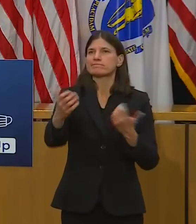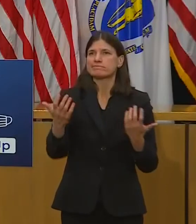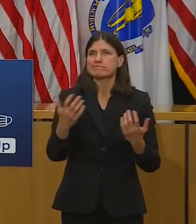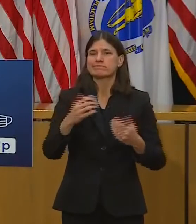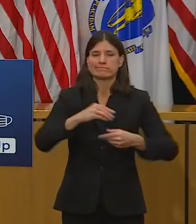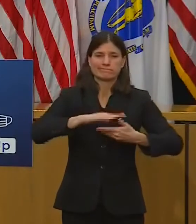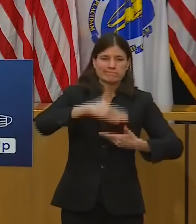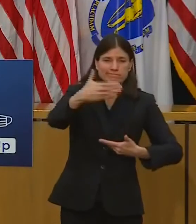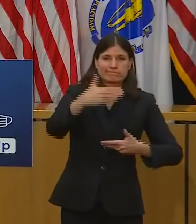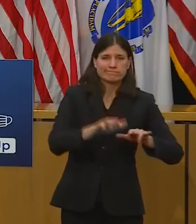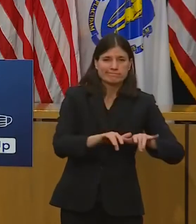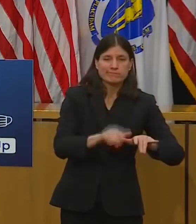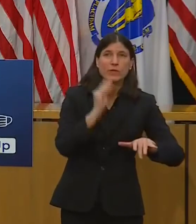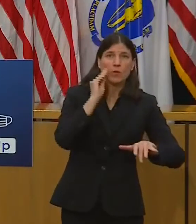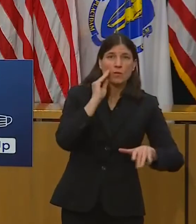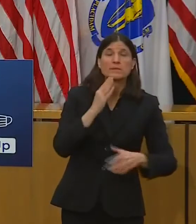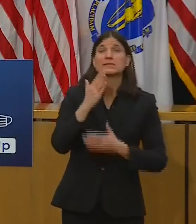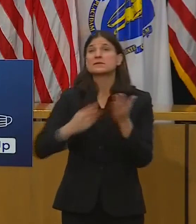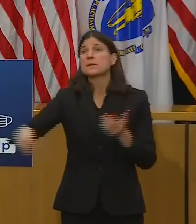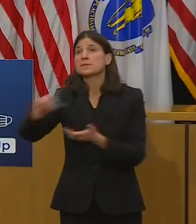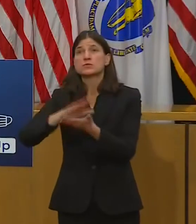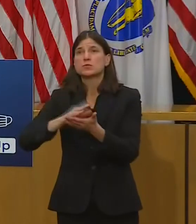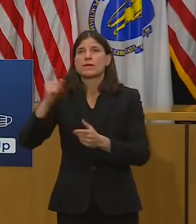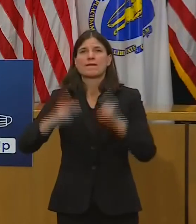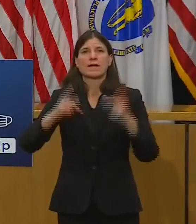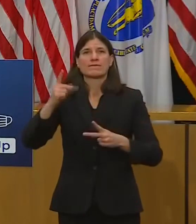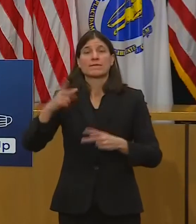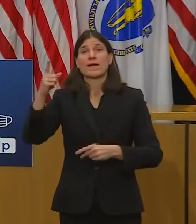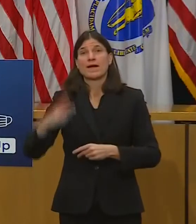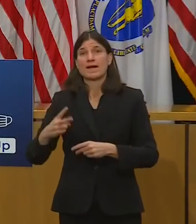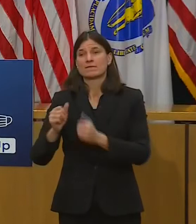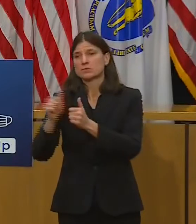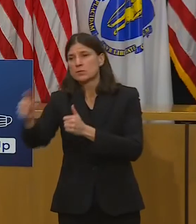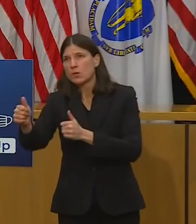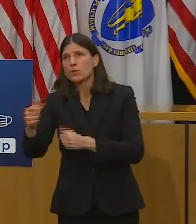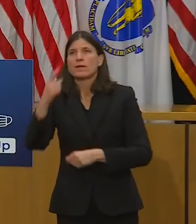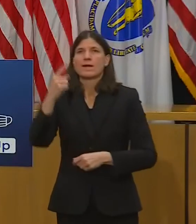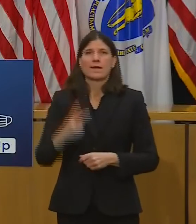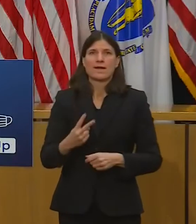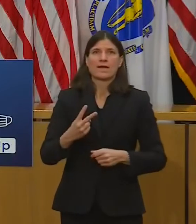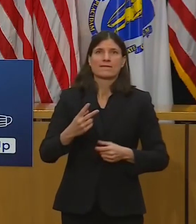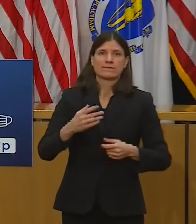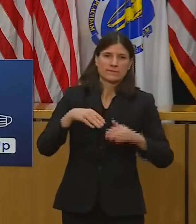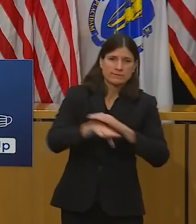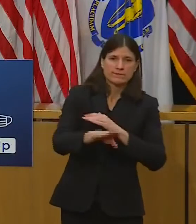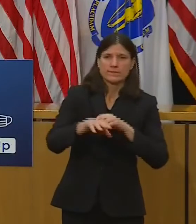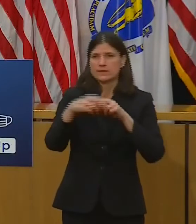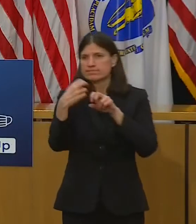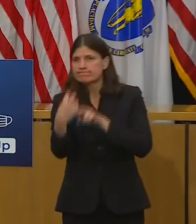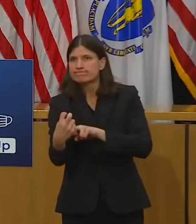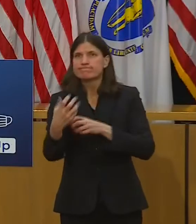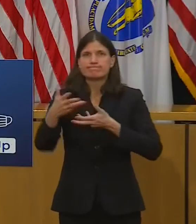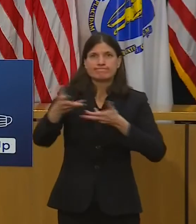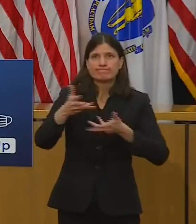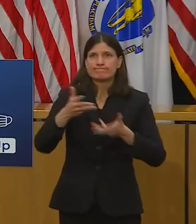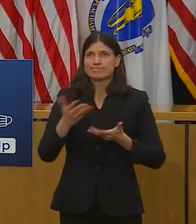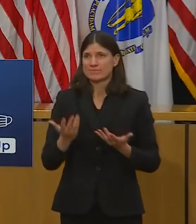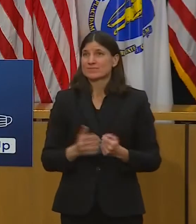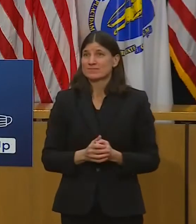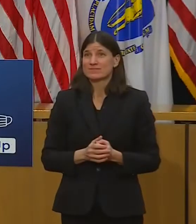and the Department of Elementary and Secondary Education have worked side by side with the Department of Public Health and the Command Center to help